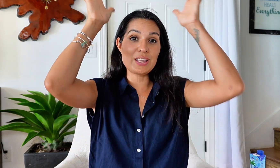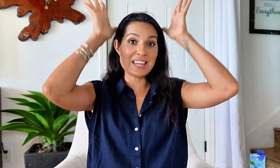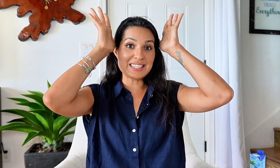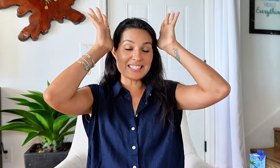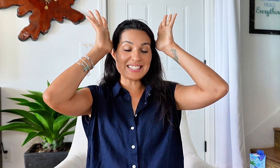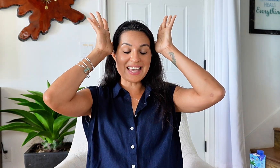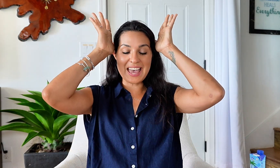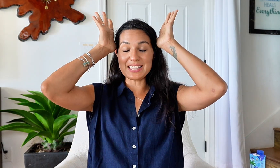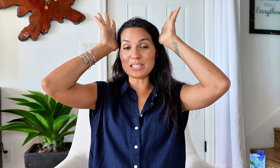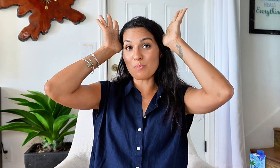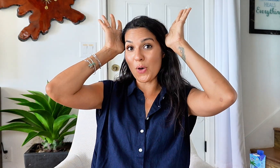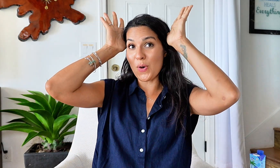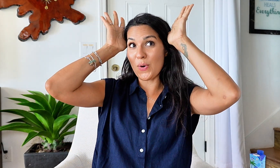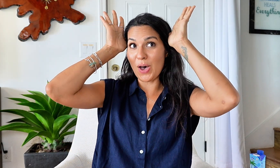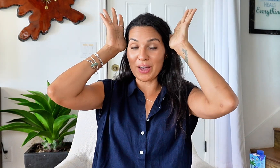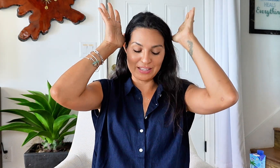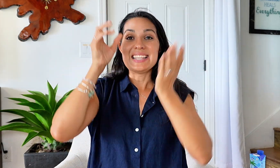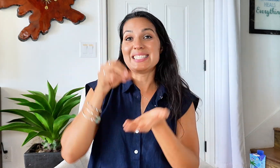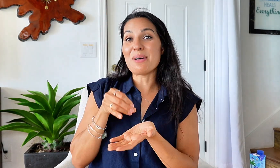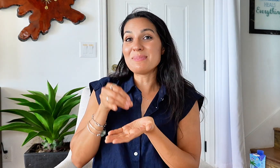colonists disguised as Mohawks dumped